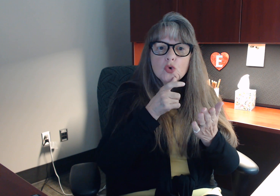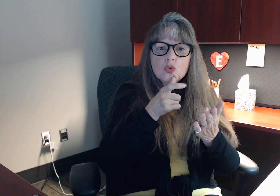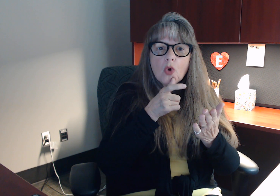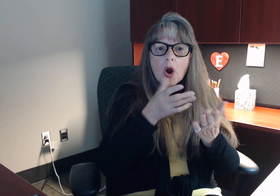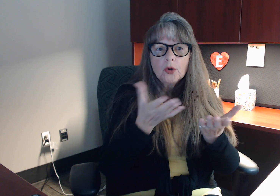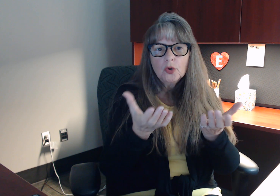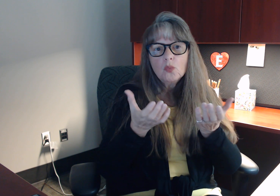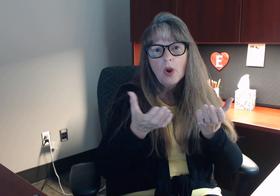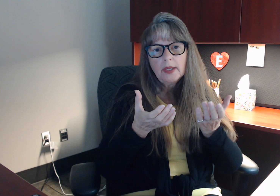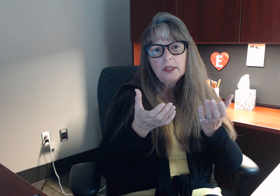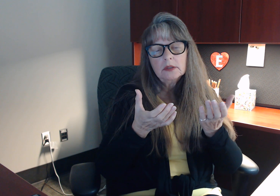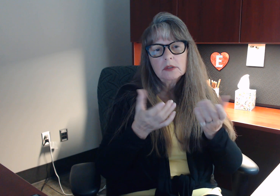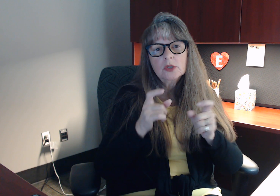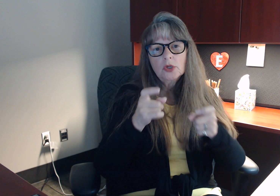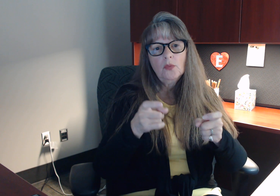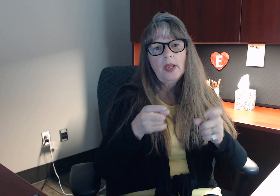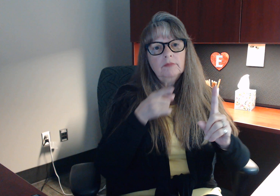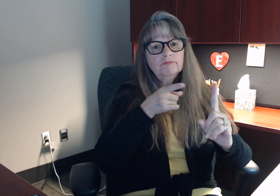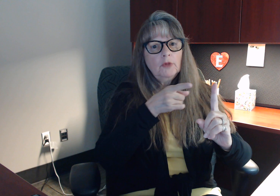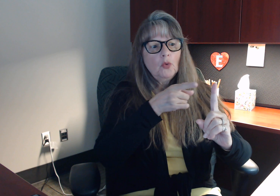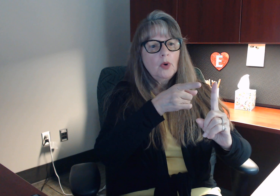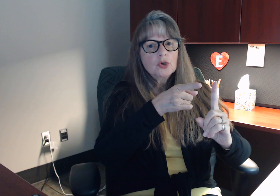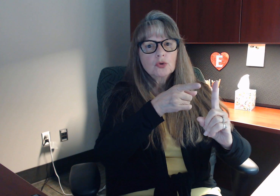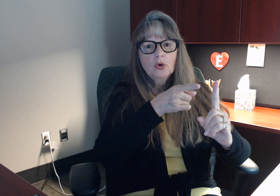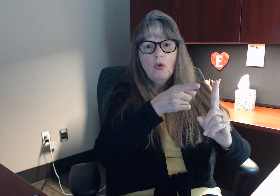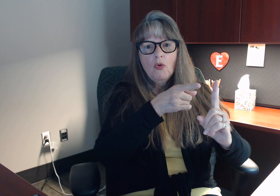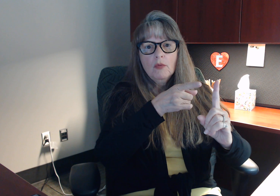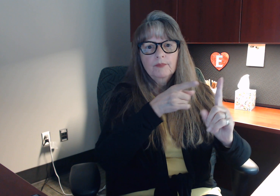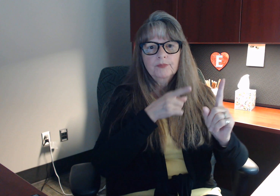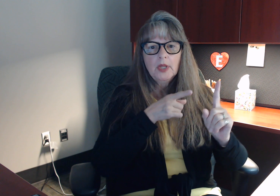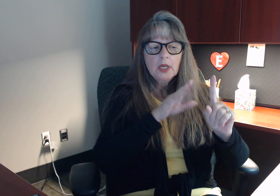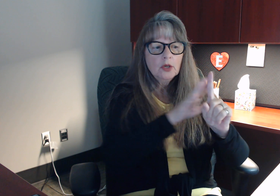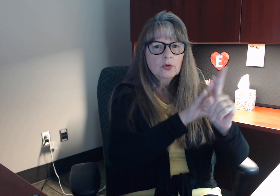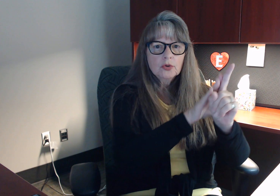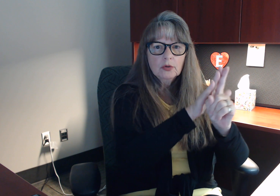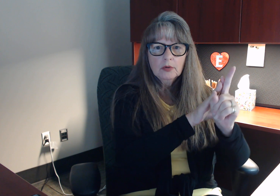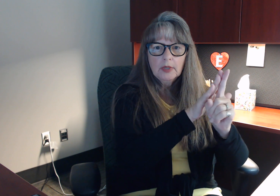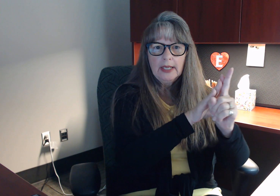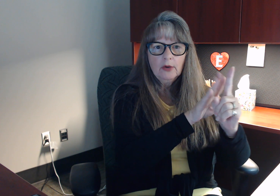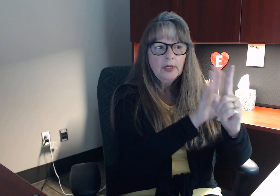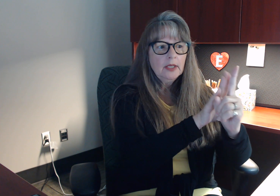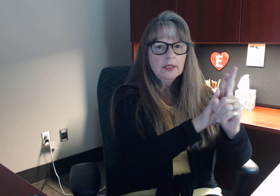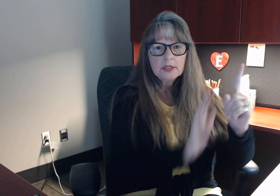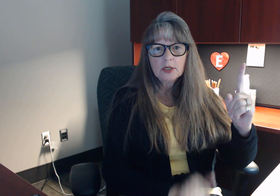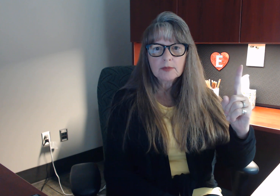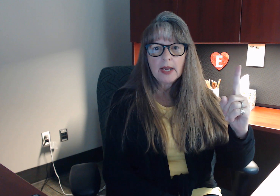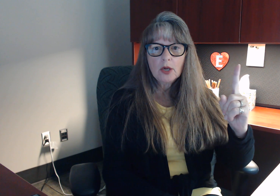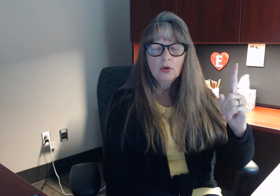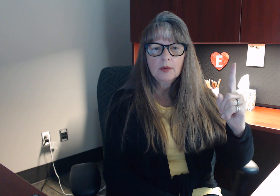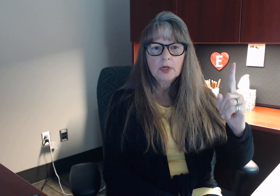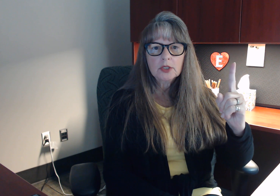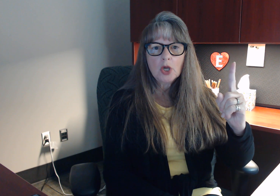who are you wanting to donate? What is your goal? Here it is. Here's my goal. I'm going to